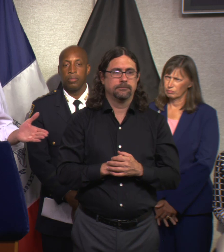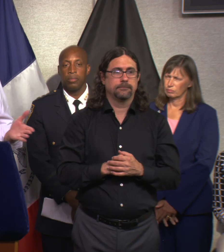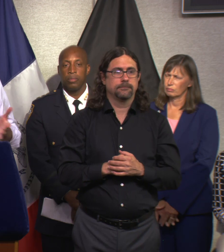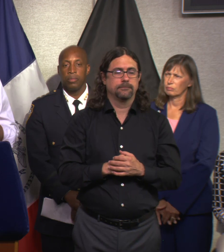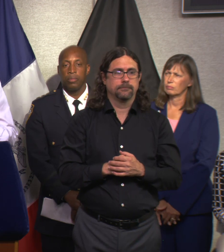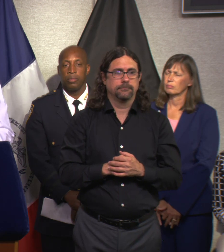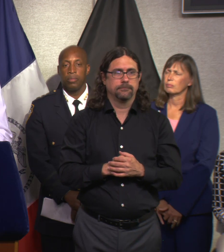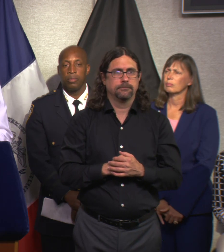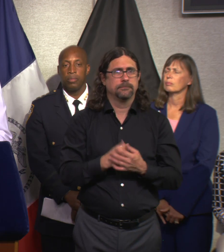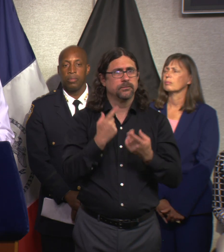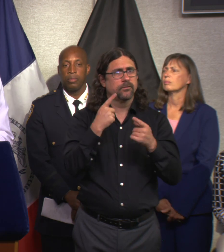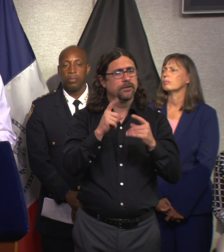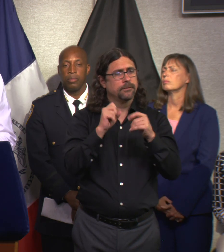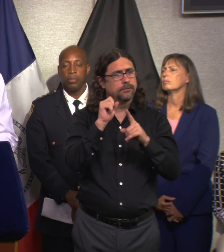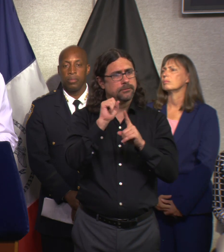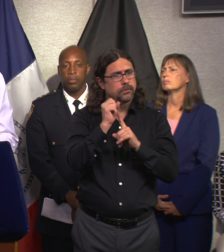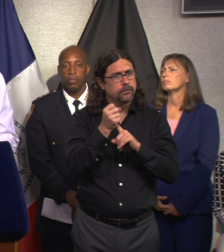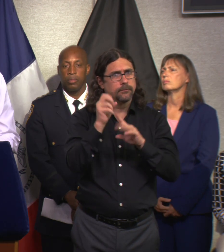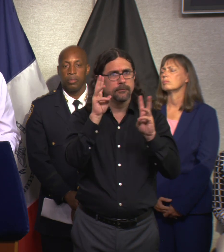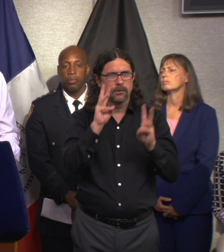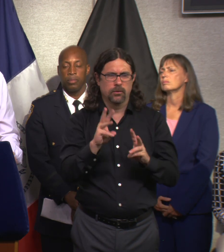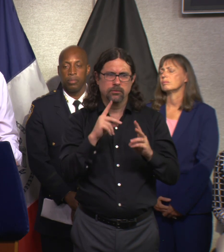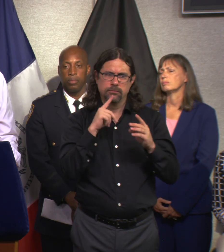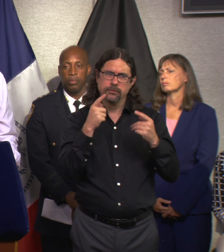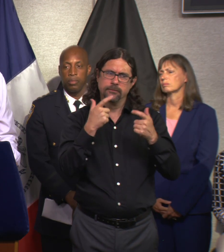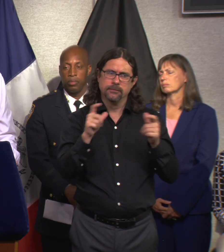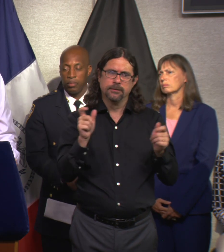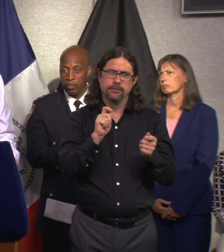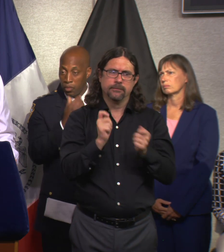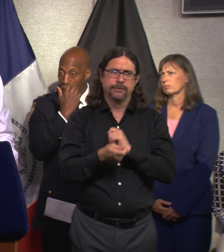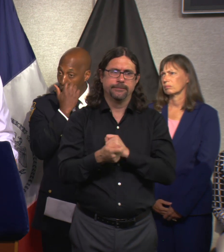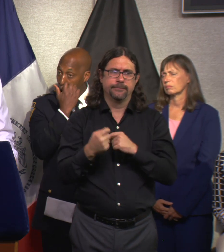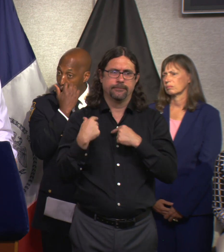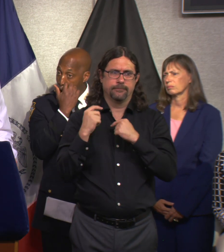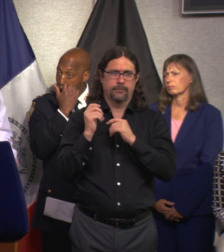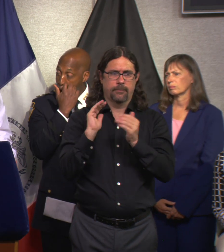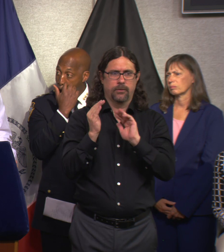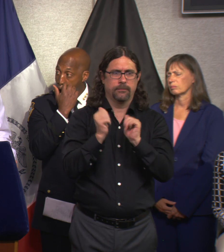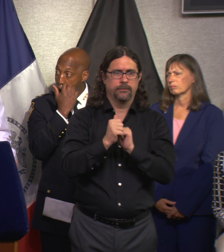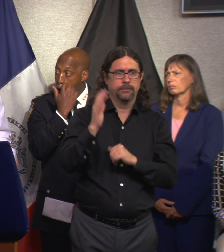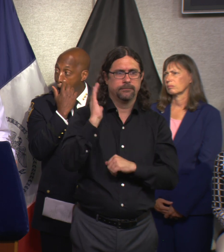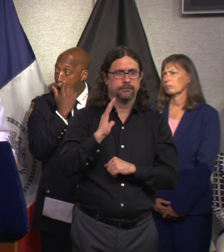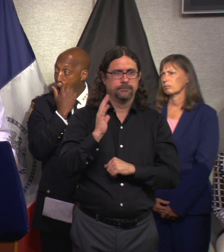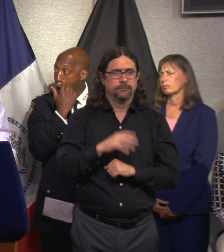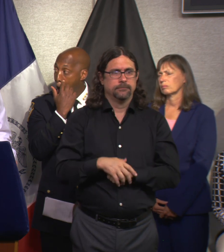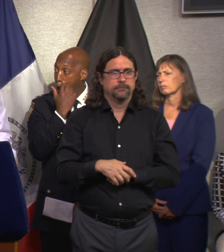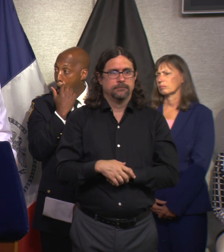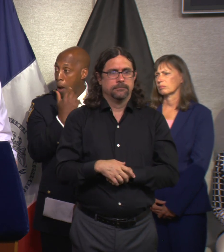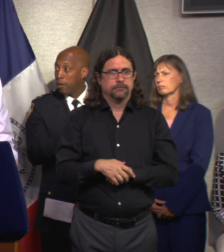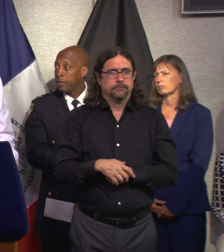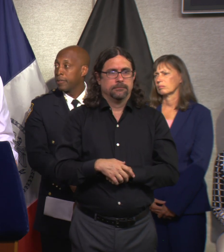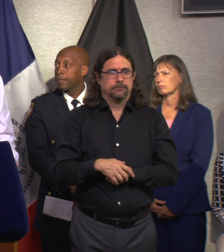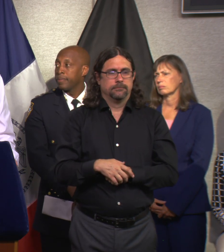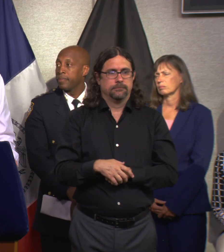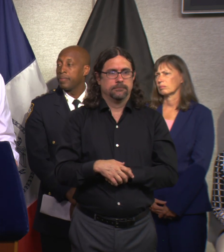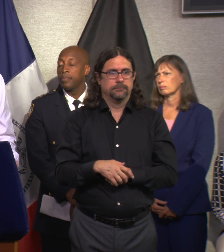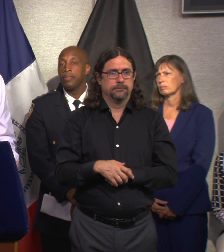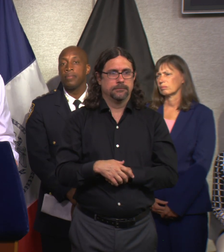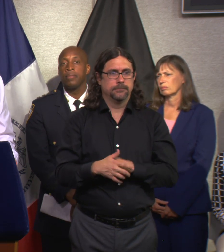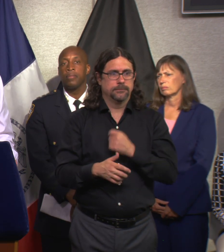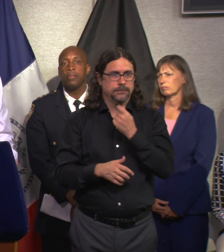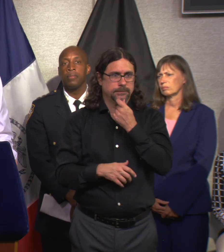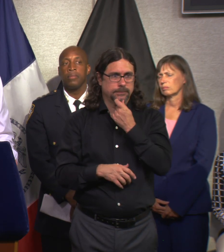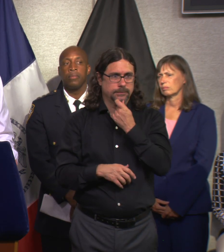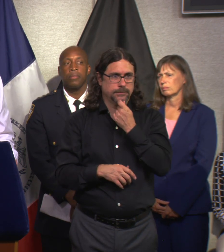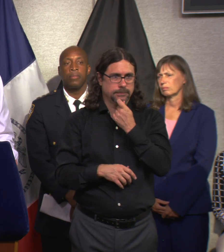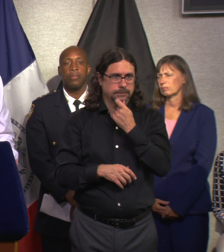one before. We have to fix these centers. But the first litmus test will be, can we get all 149 to get to the temperature of 78 degrees or